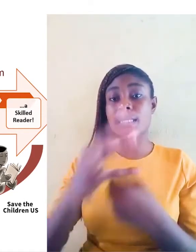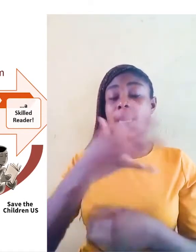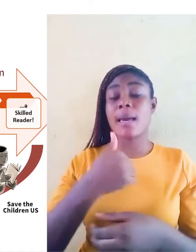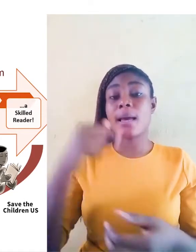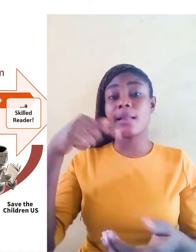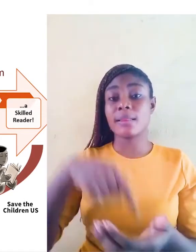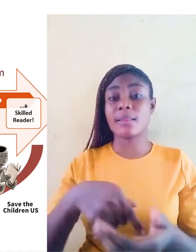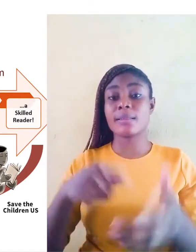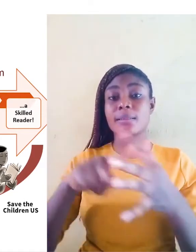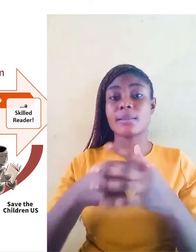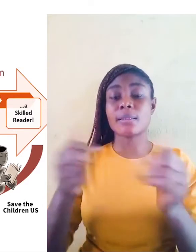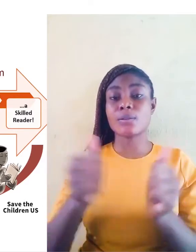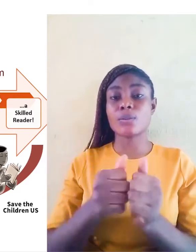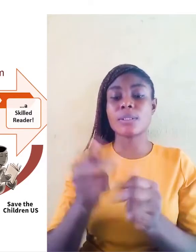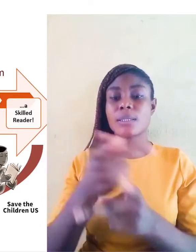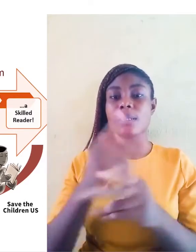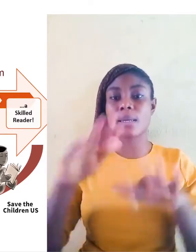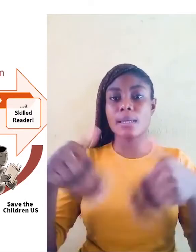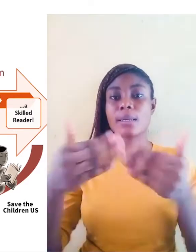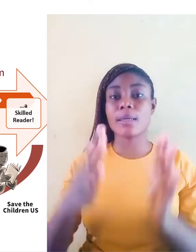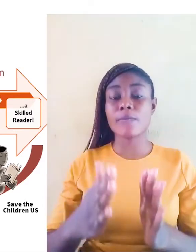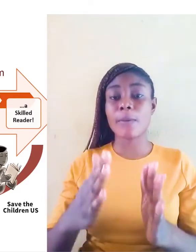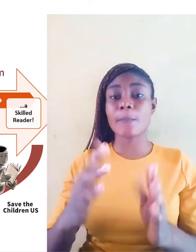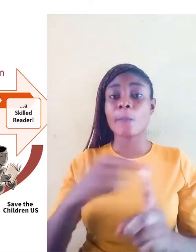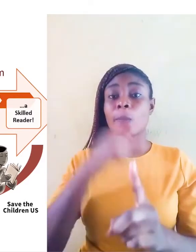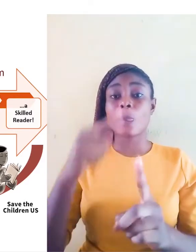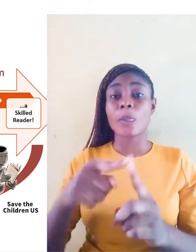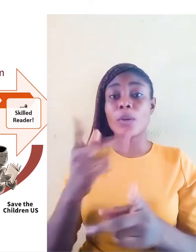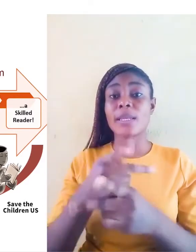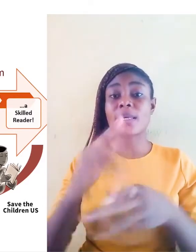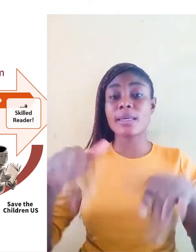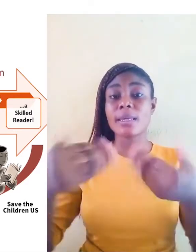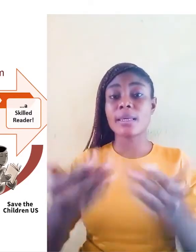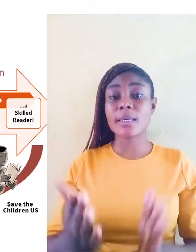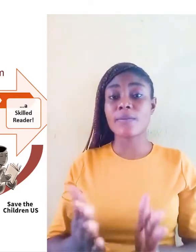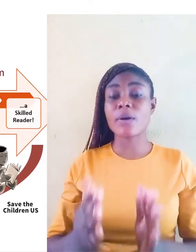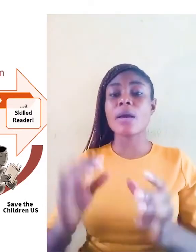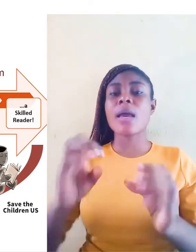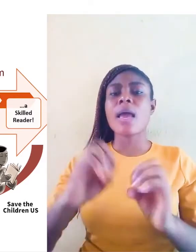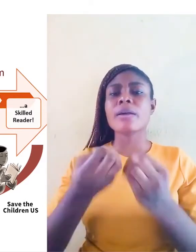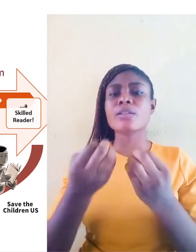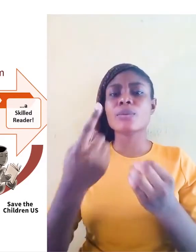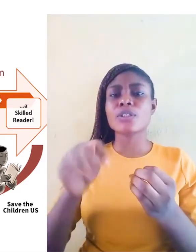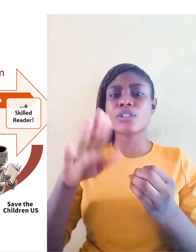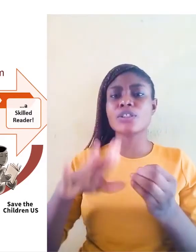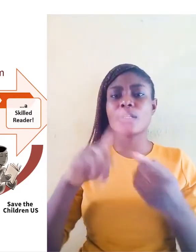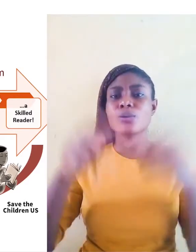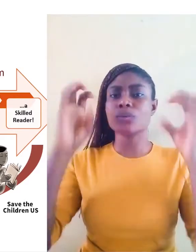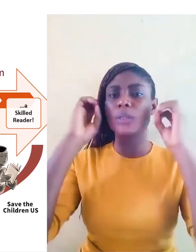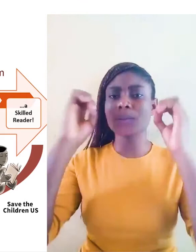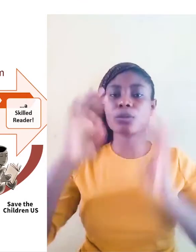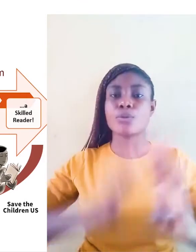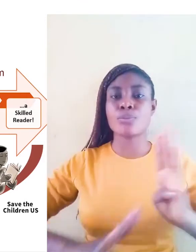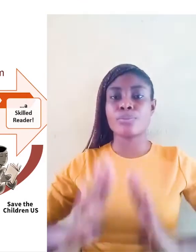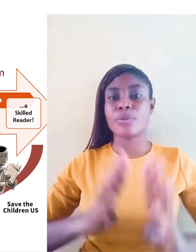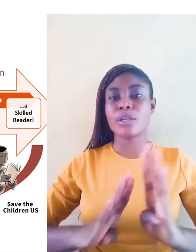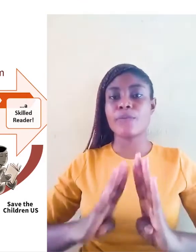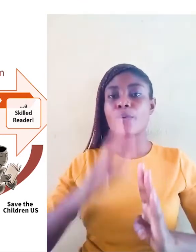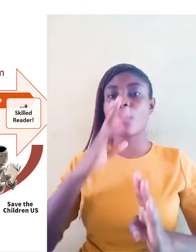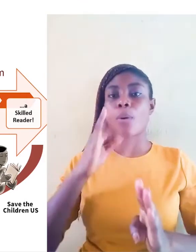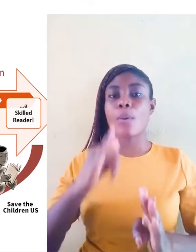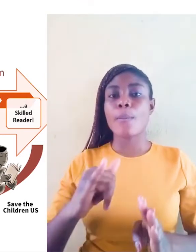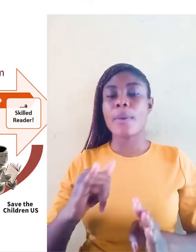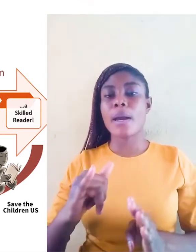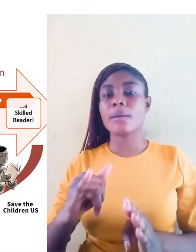starts with a caregiver, whereby the caregiver helps to expose the child to literacy behaviors